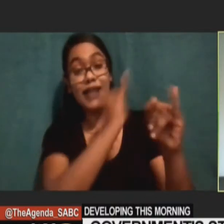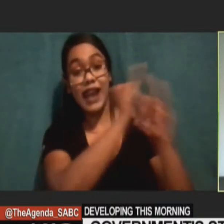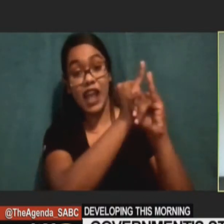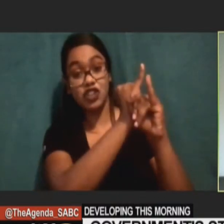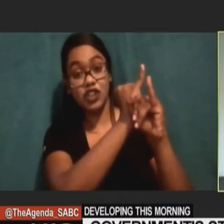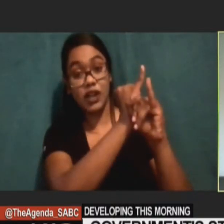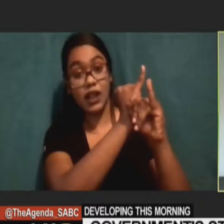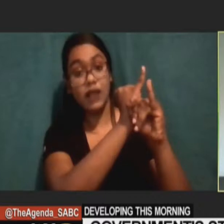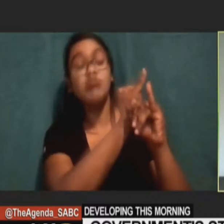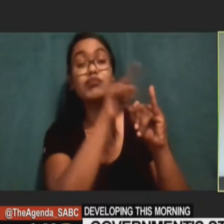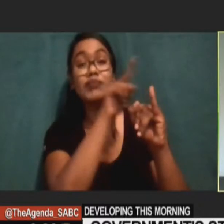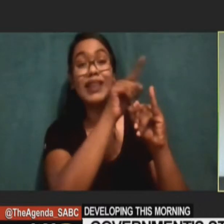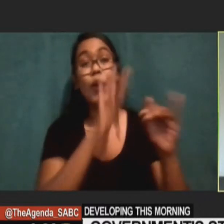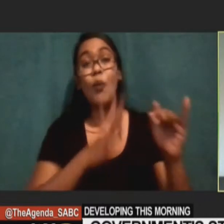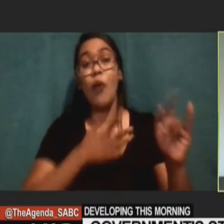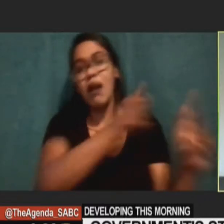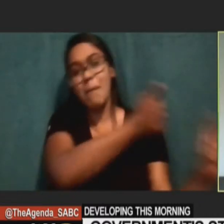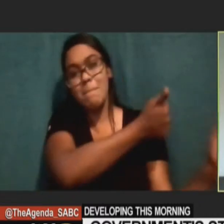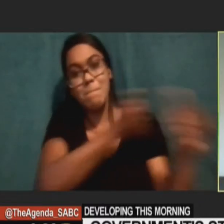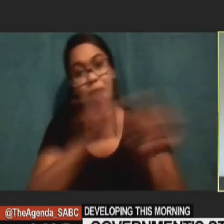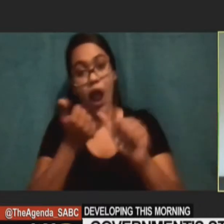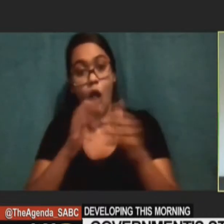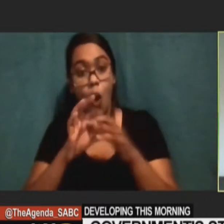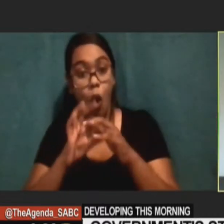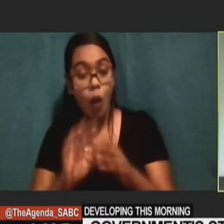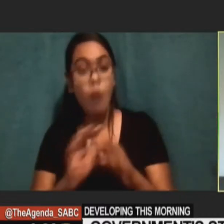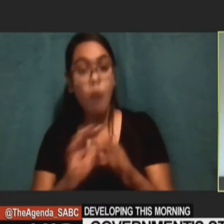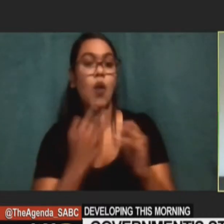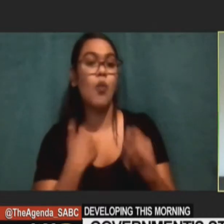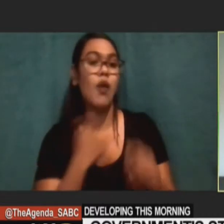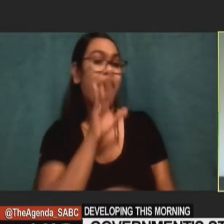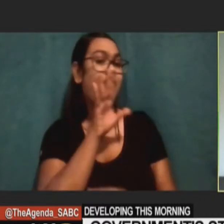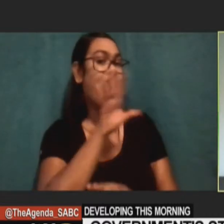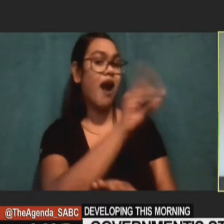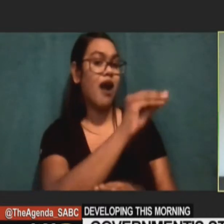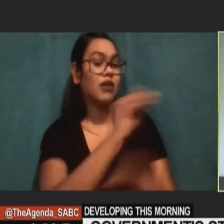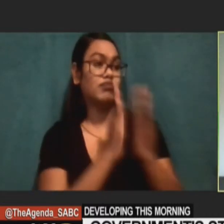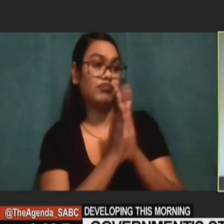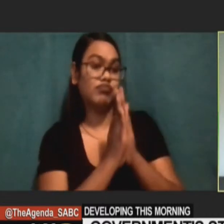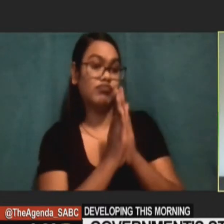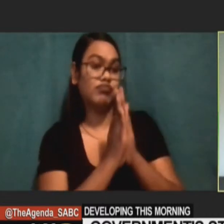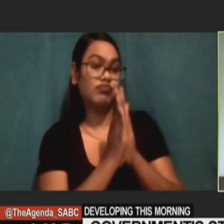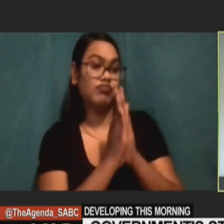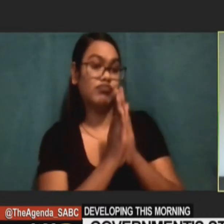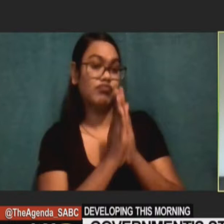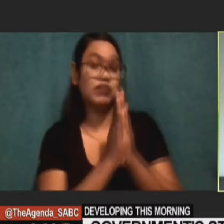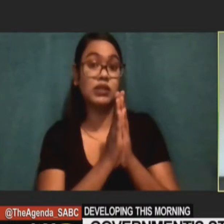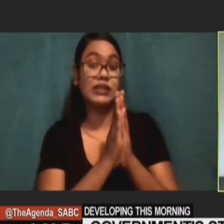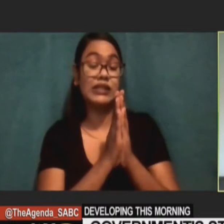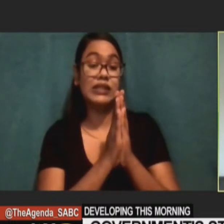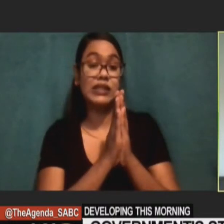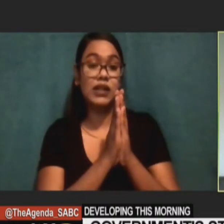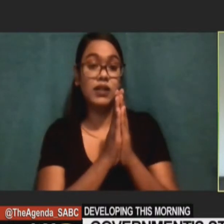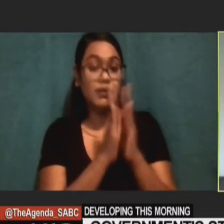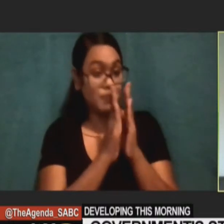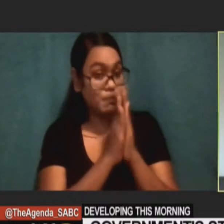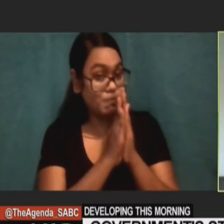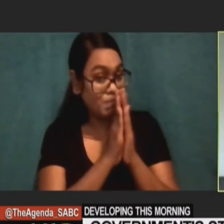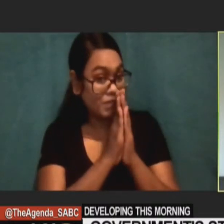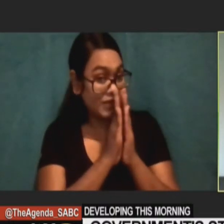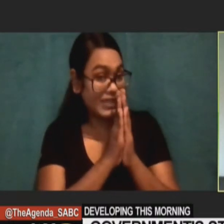Now, we would like to urge South Africans who may be in similar circumstances to